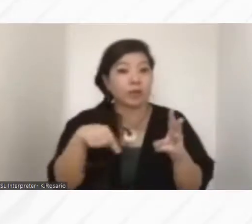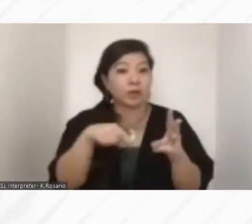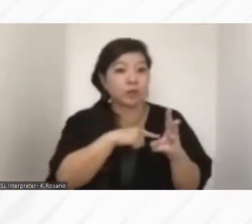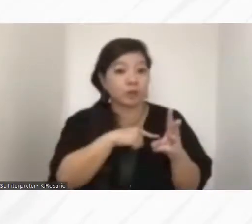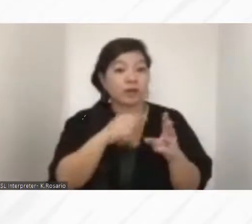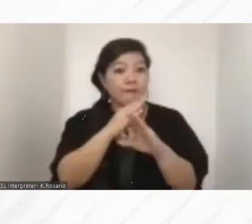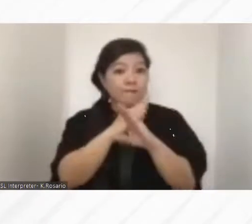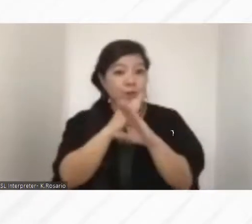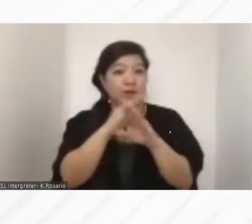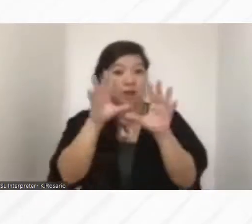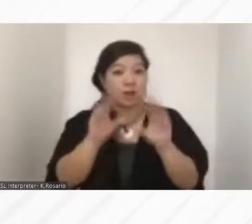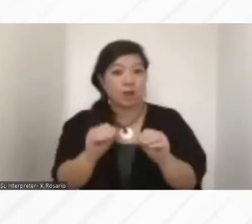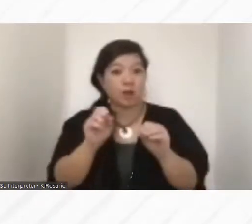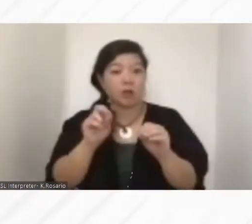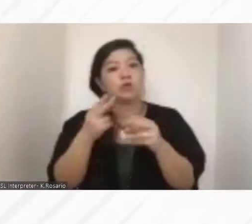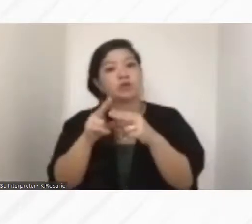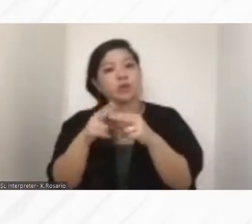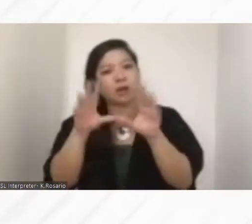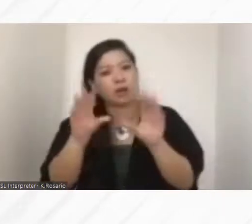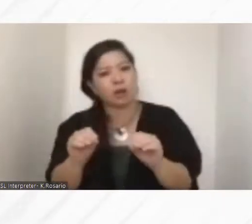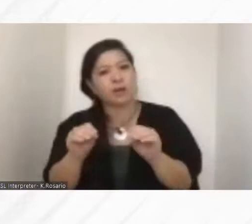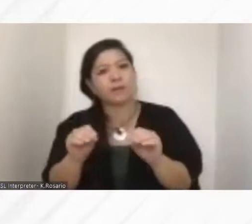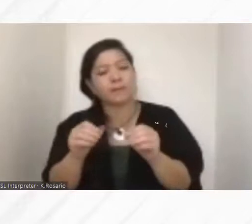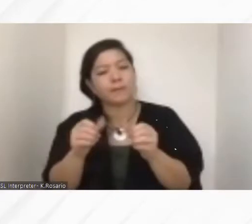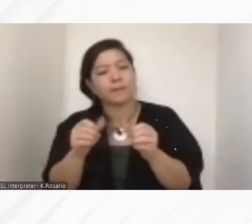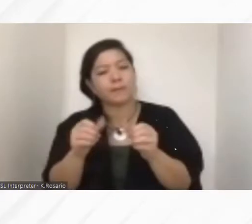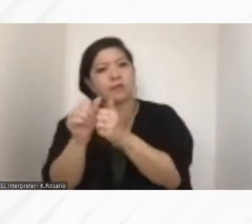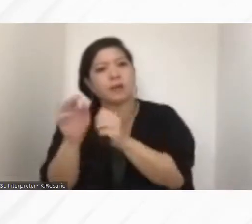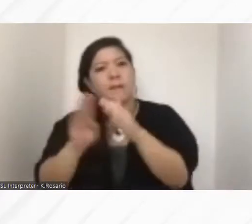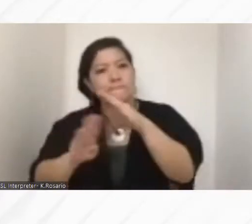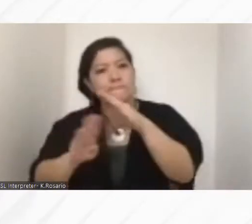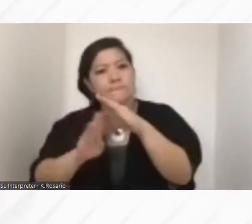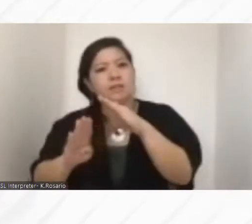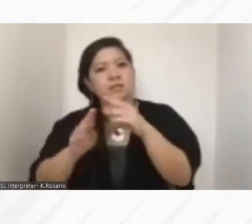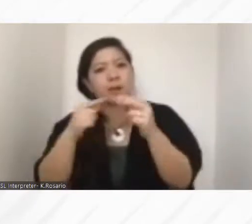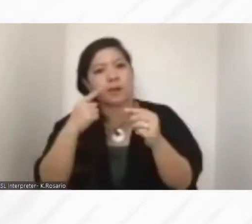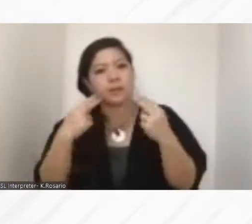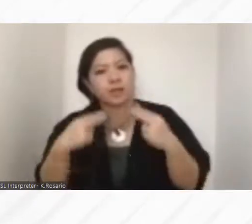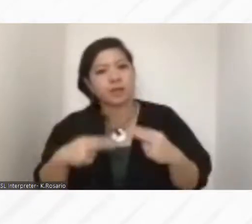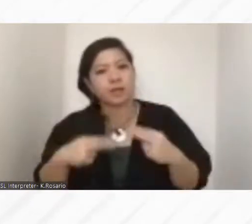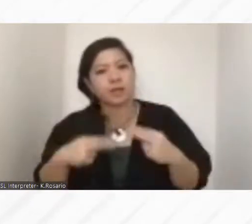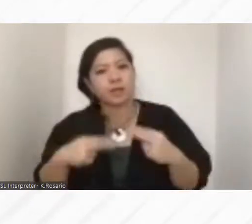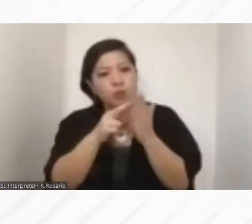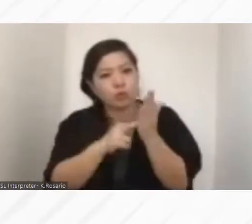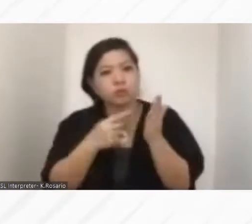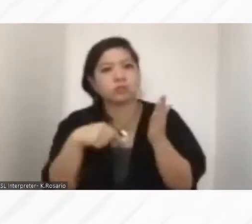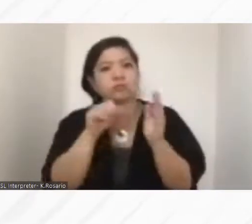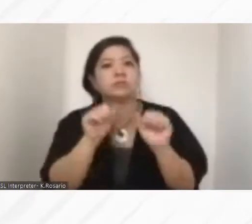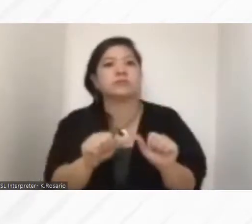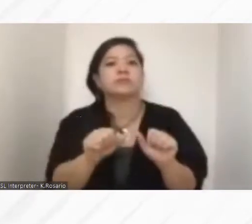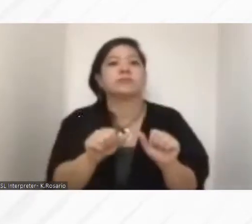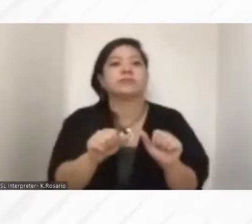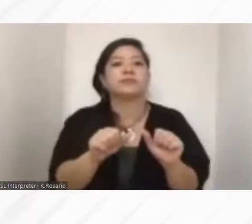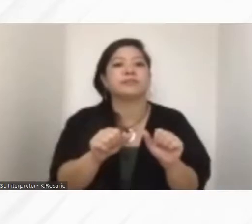avoid lockdowns or shorten lockdowns is by following these basic public health measures. And we can, in